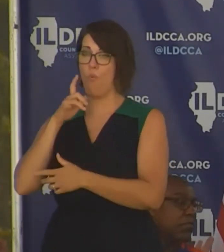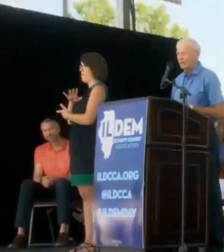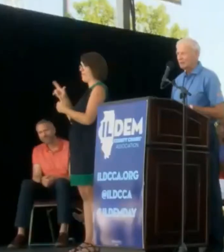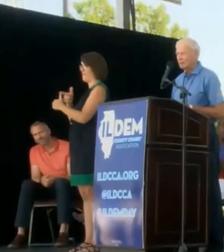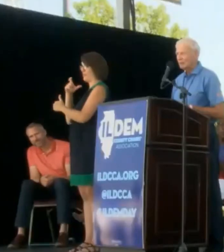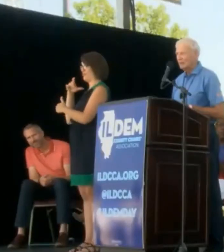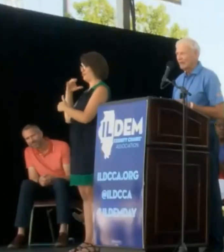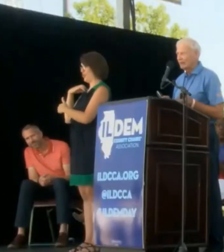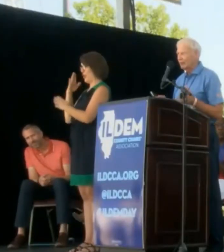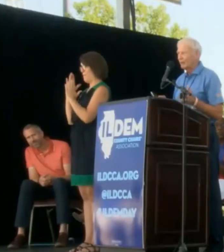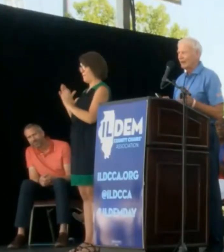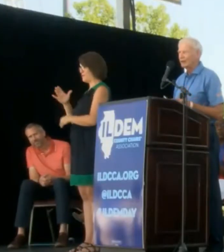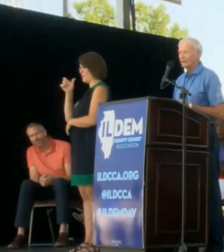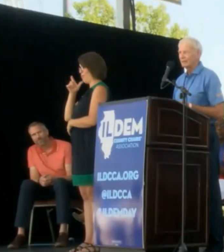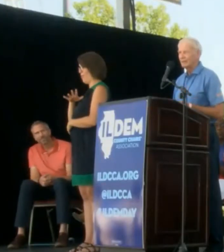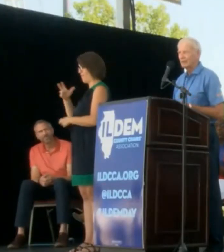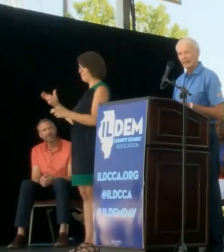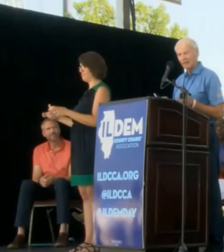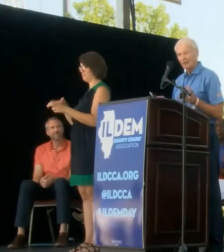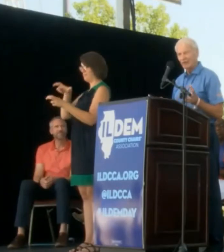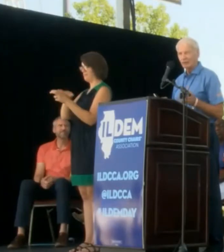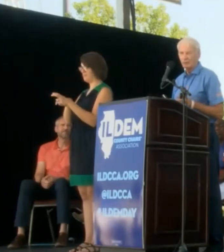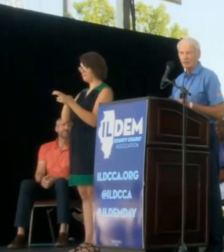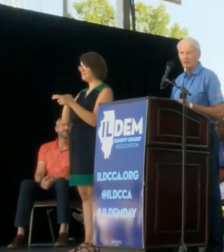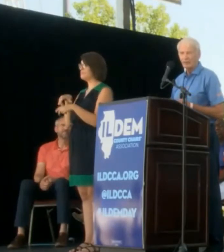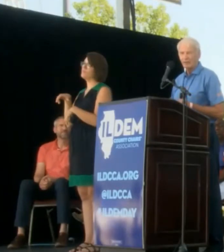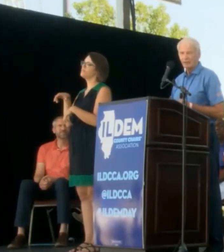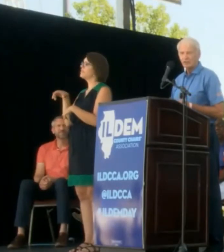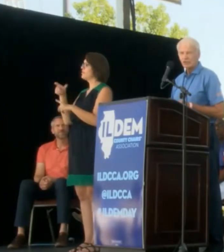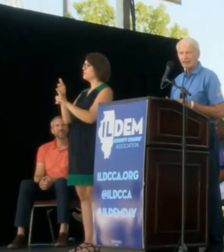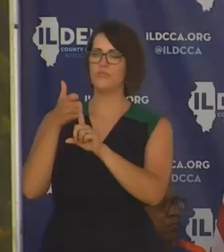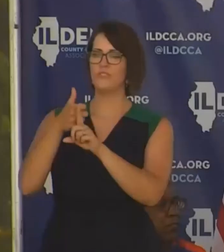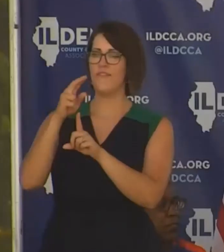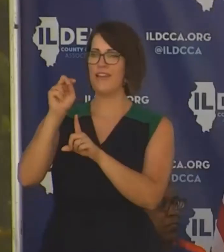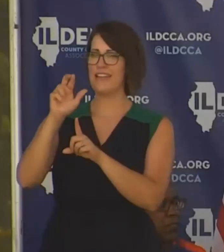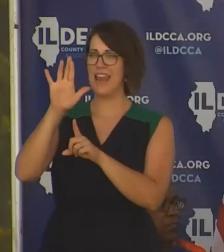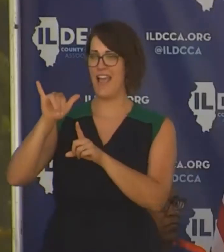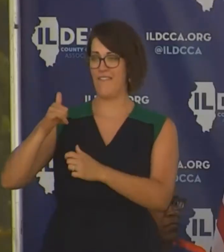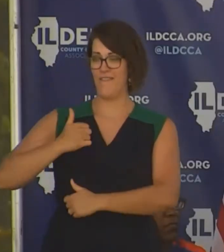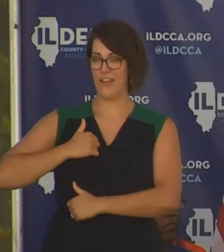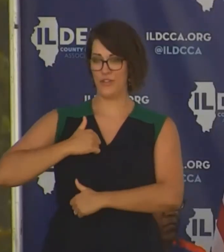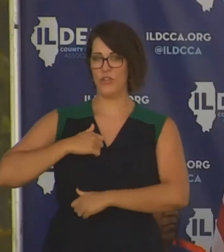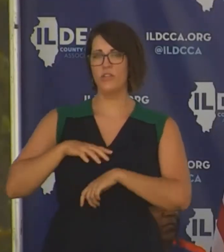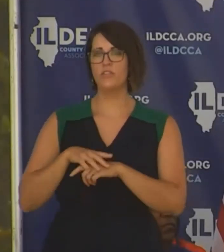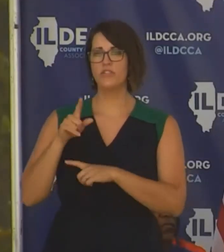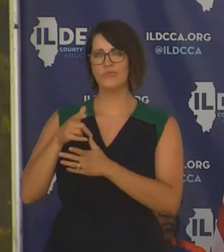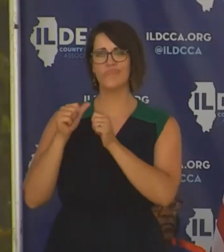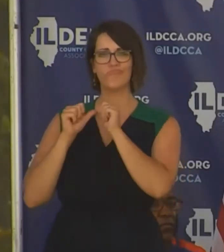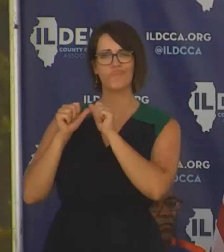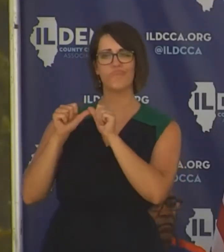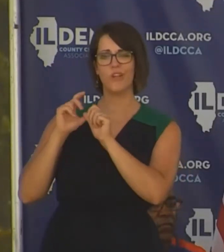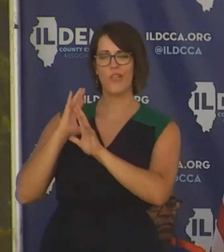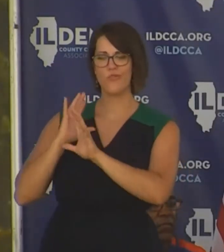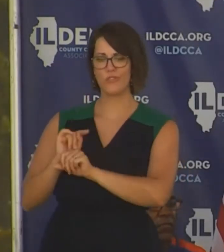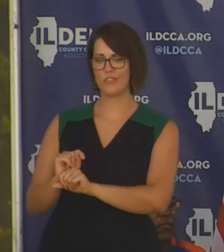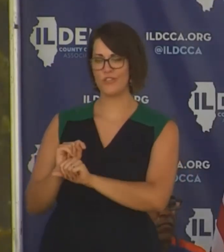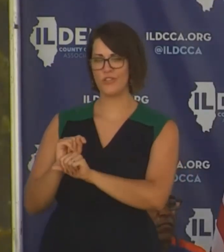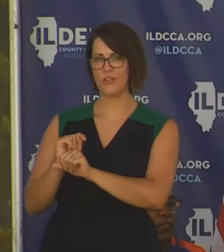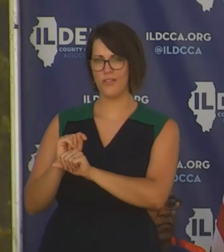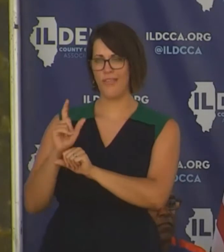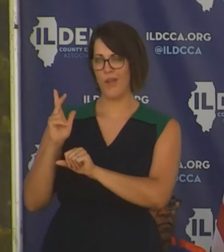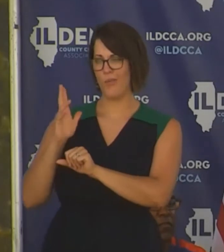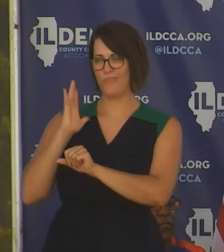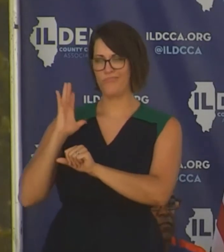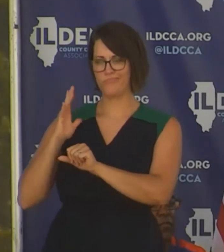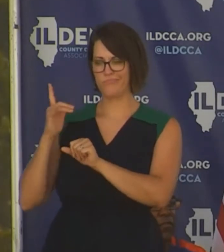also Afro-American, Navy veteran. She carried on the tradition that Eric Rankin put out there.